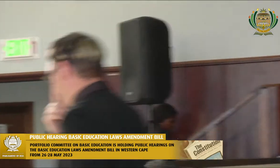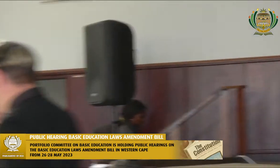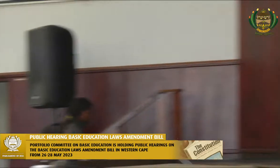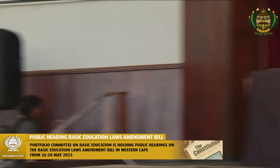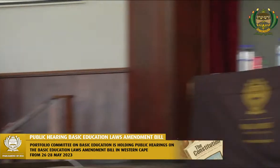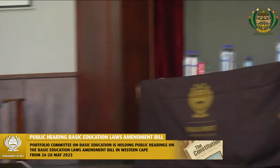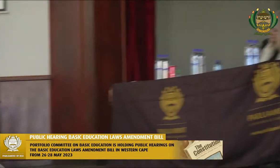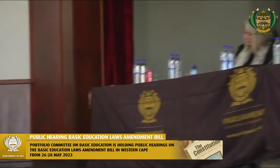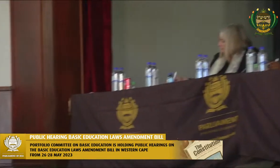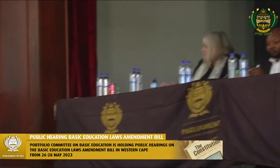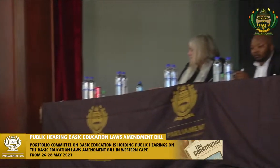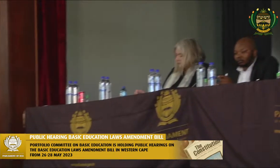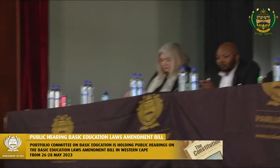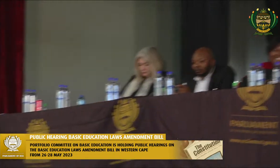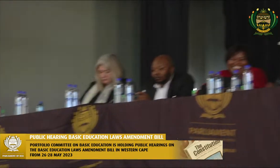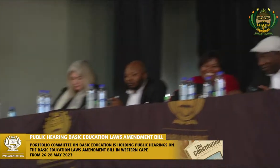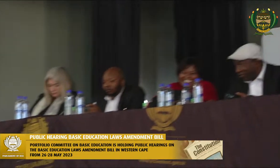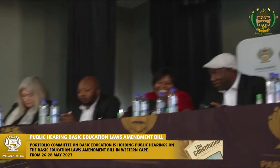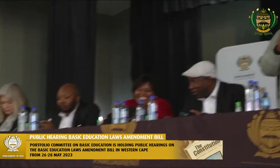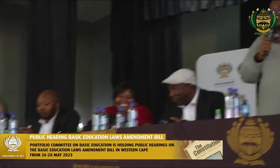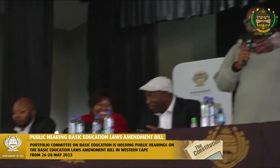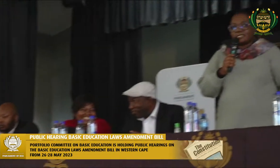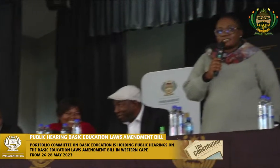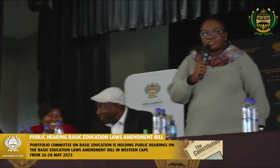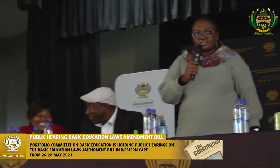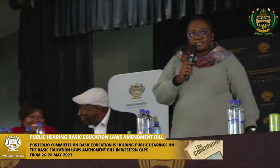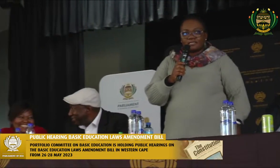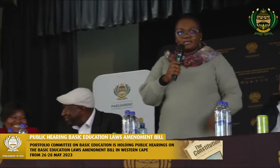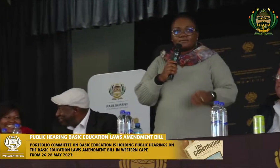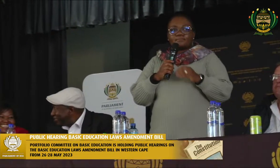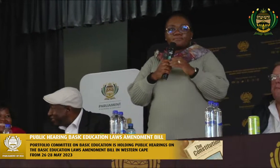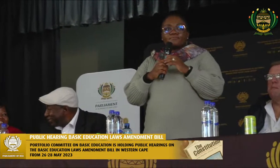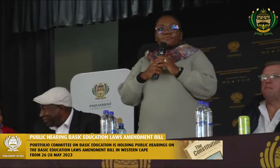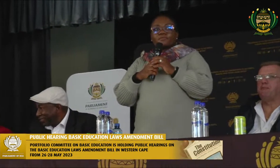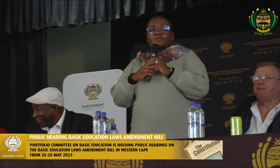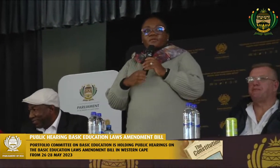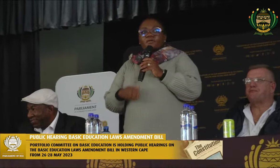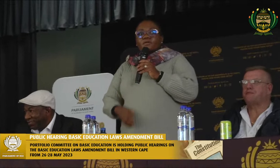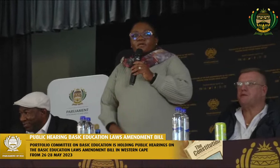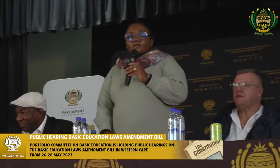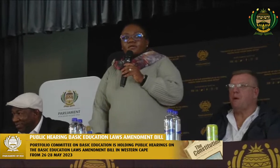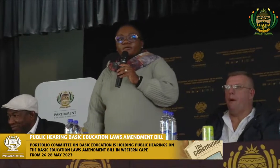No, thank you very much. I am informed that there are